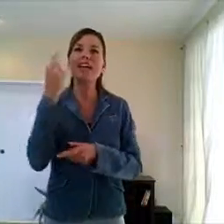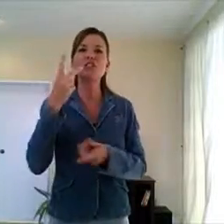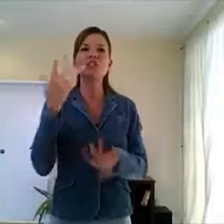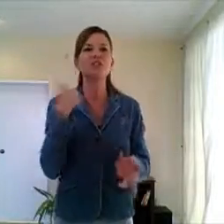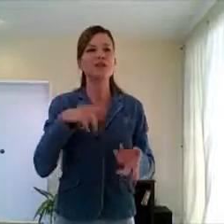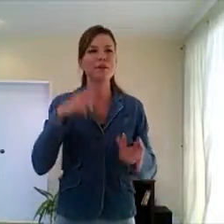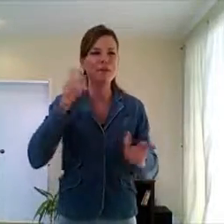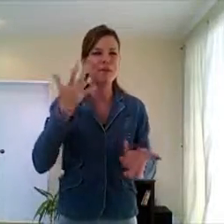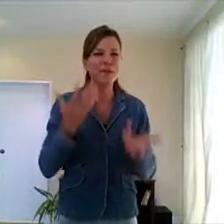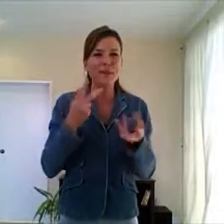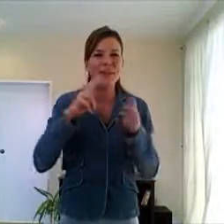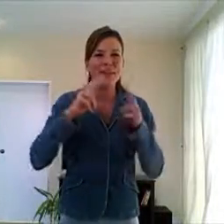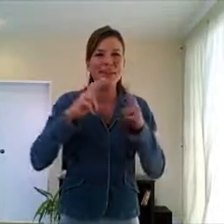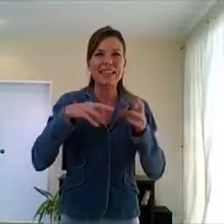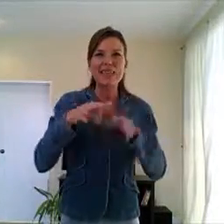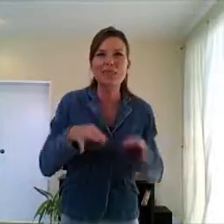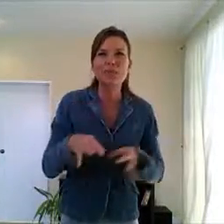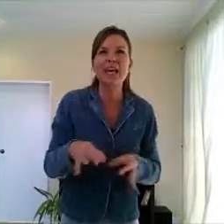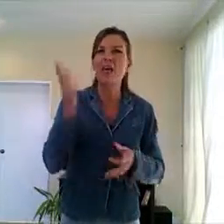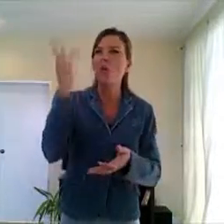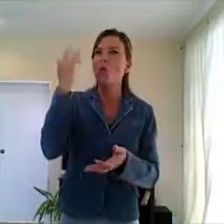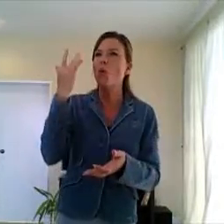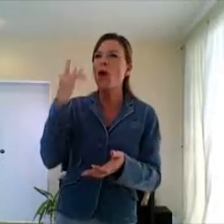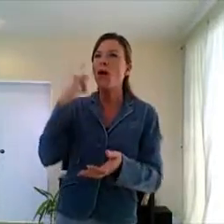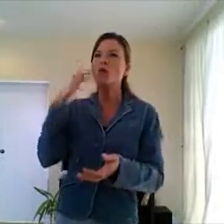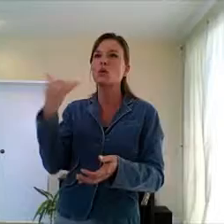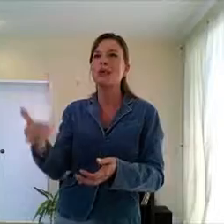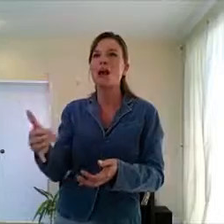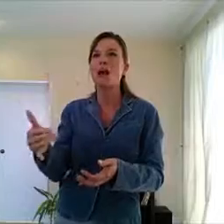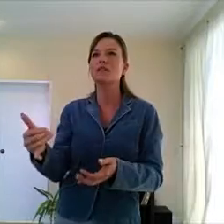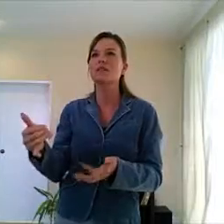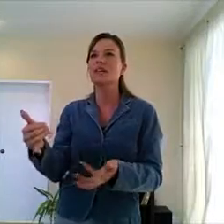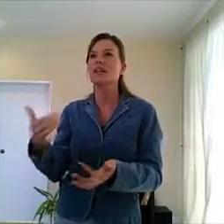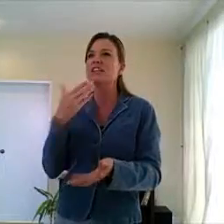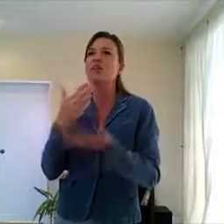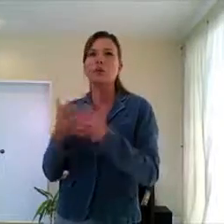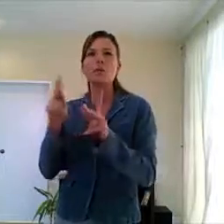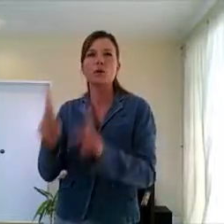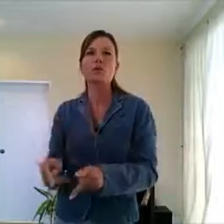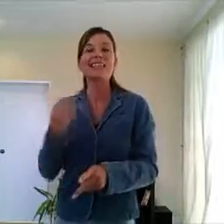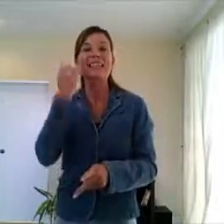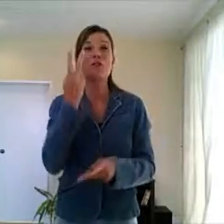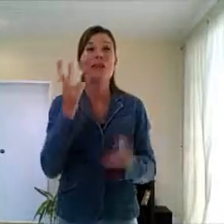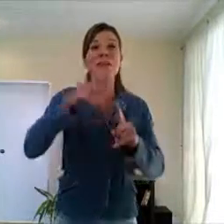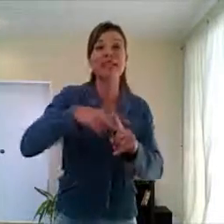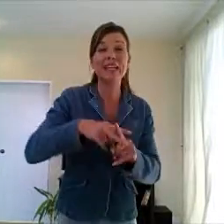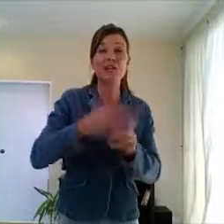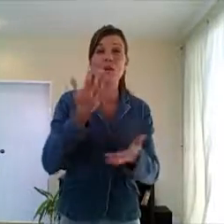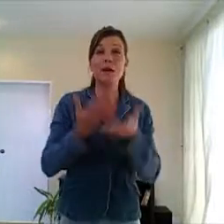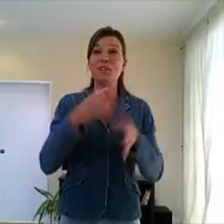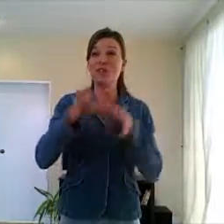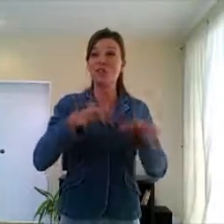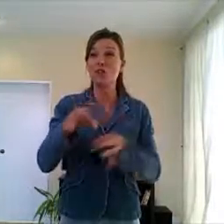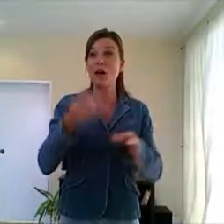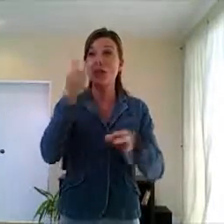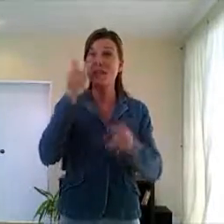chair the best, putting it in your own words. If you're at application, then you might have to describe if she came to your house, what would she